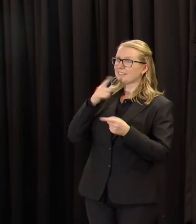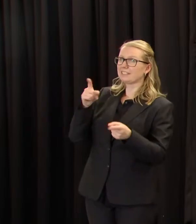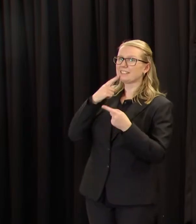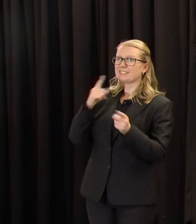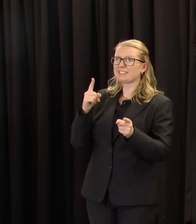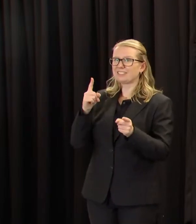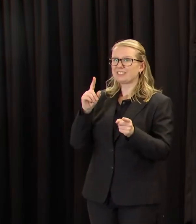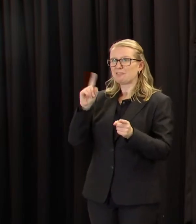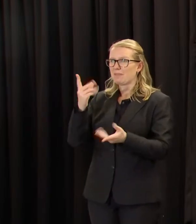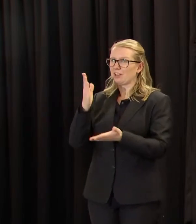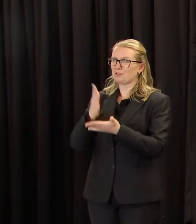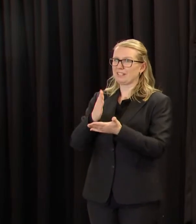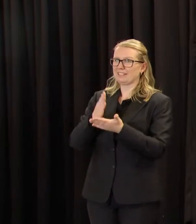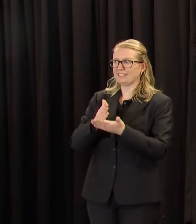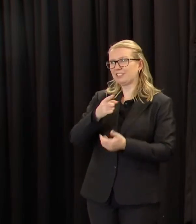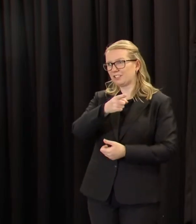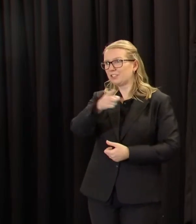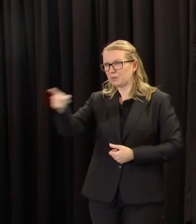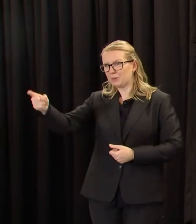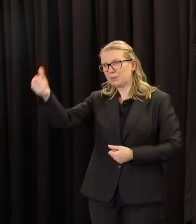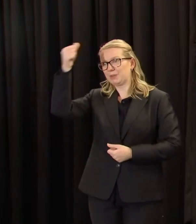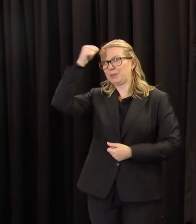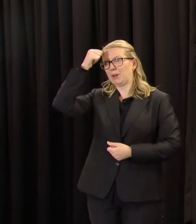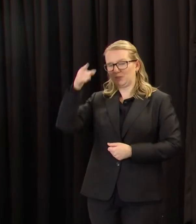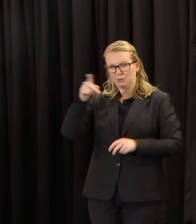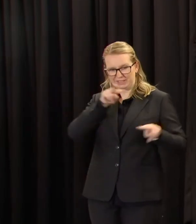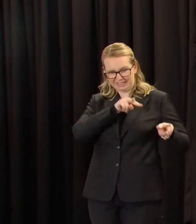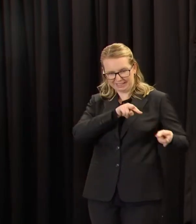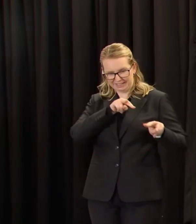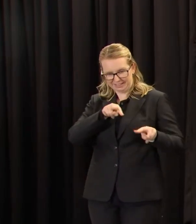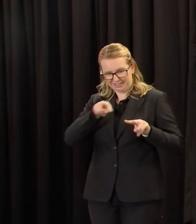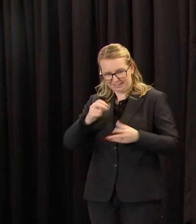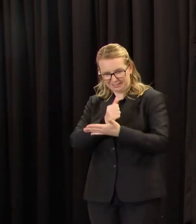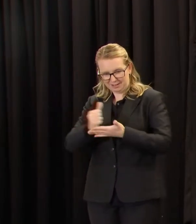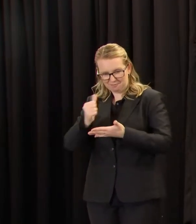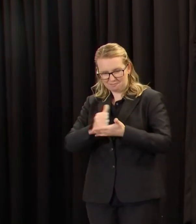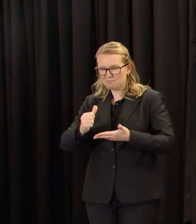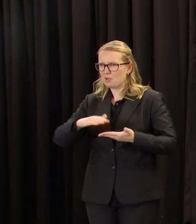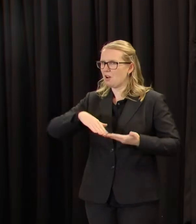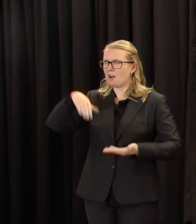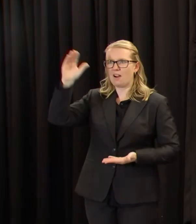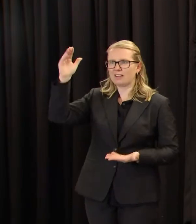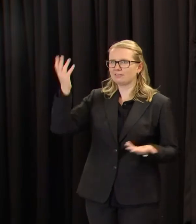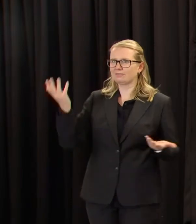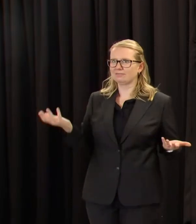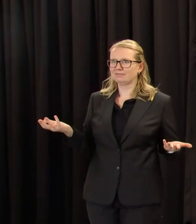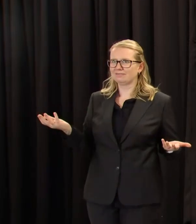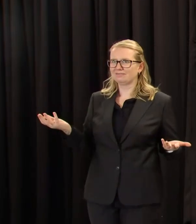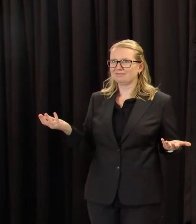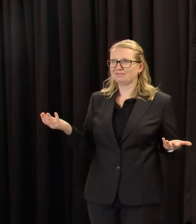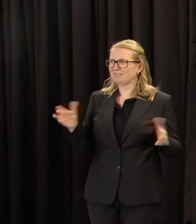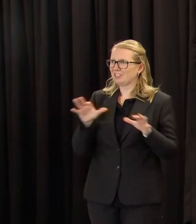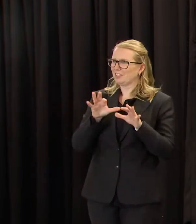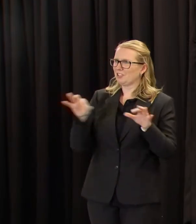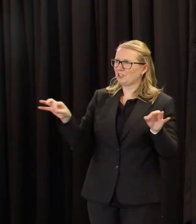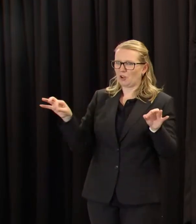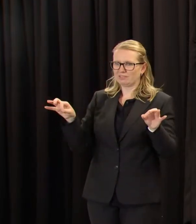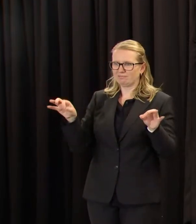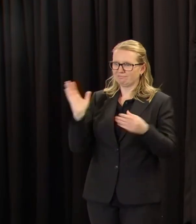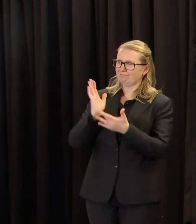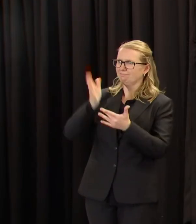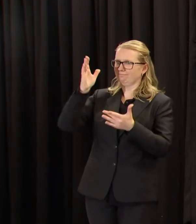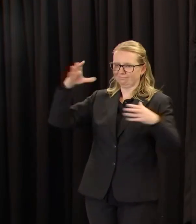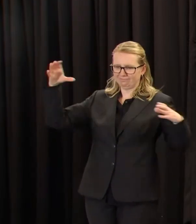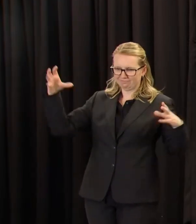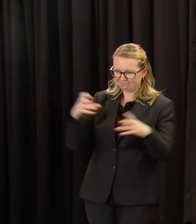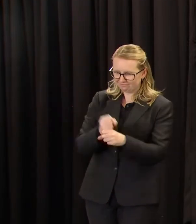you know, tell them the opposite of what they know to be true. These numbers are too high, and they're not going to miraculously fall over the next 2 or 3